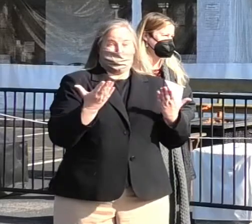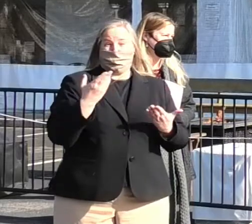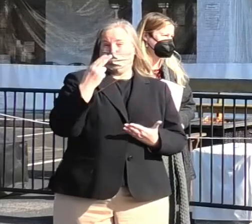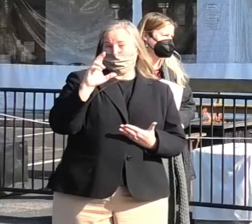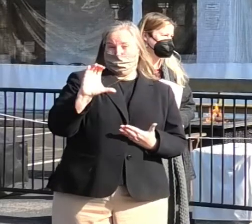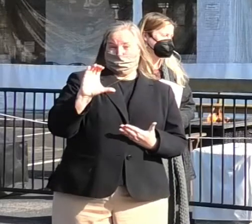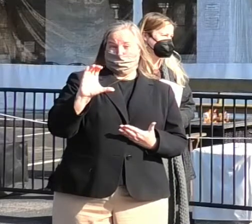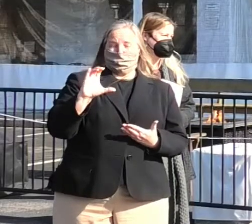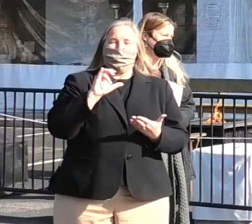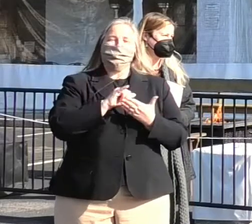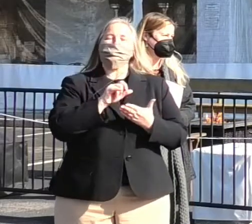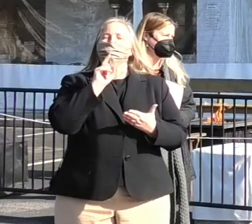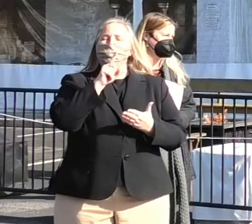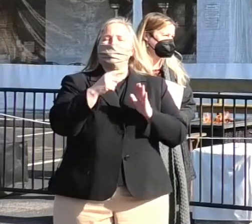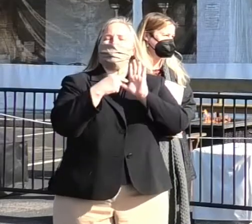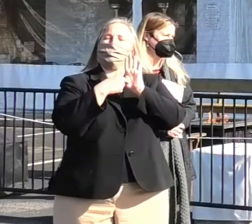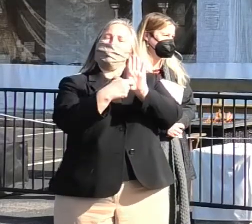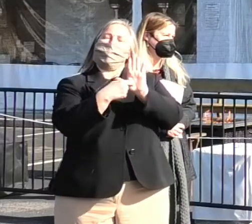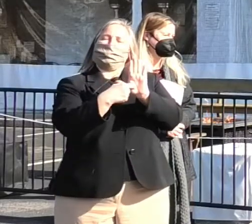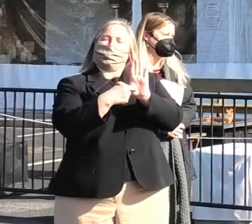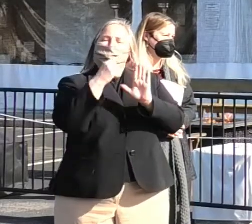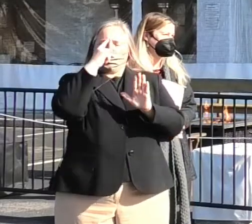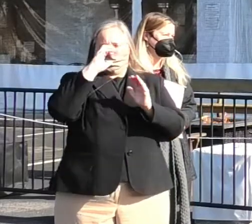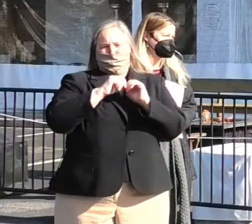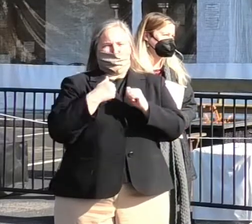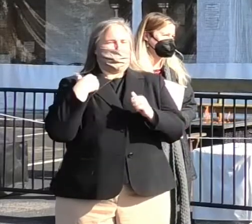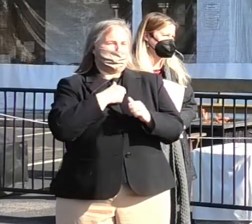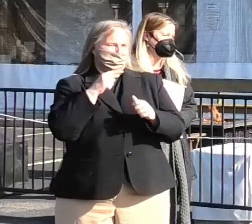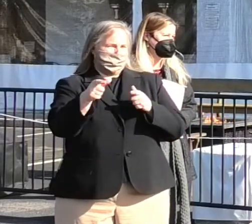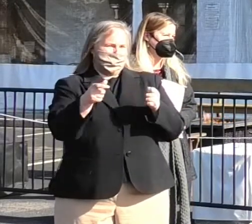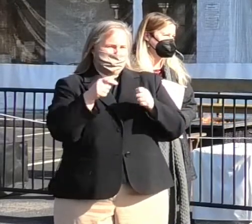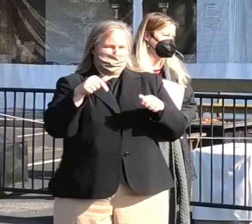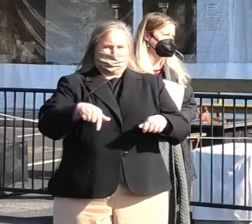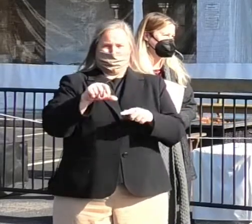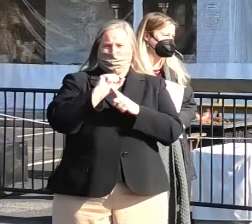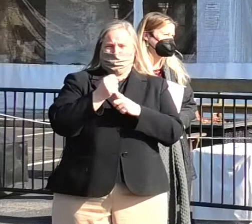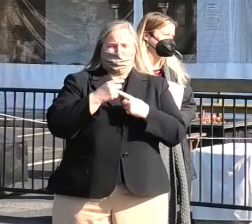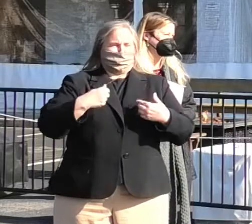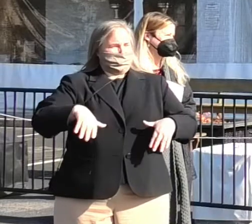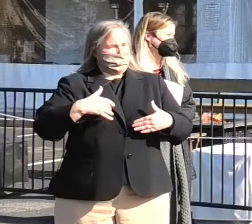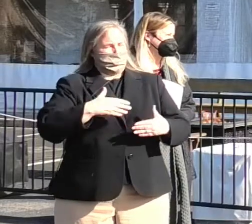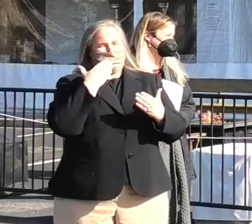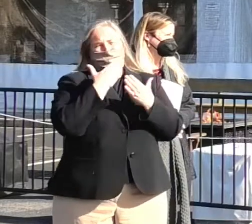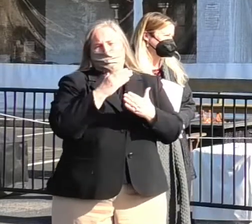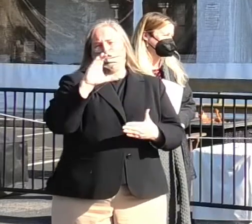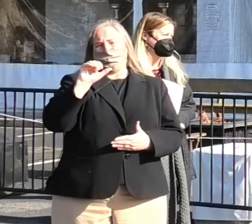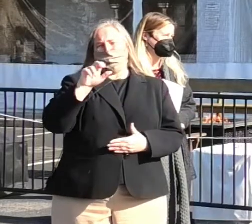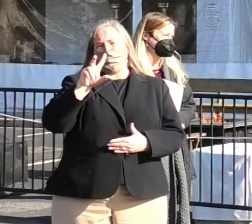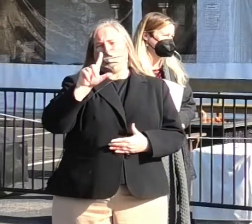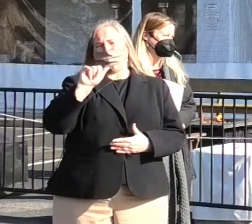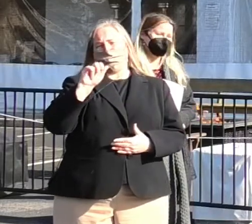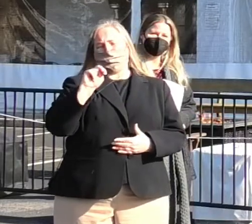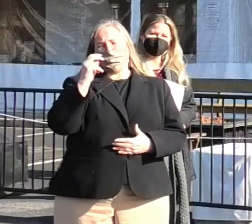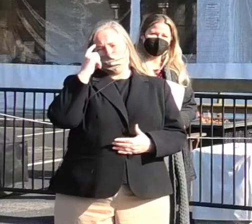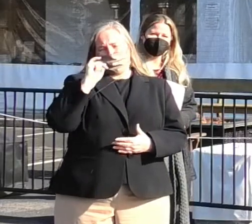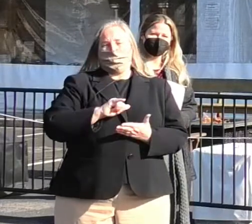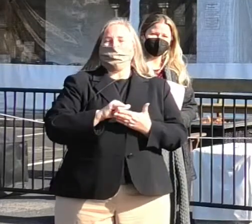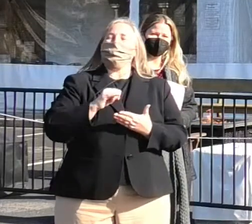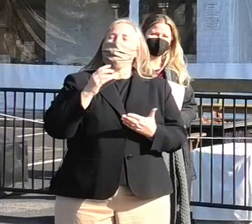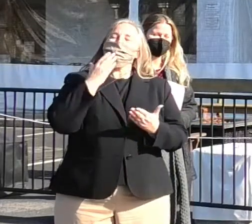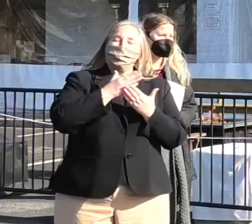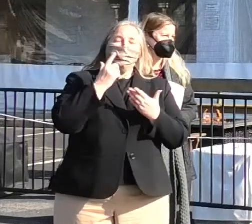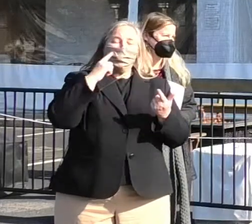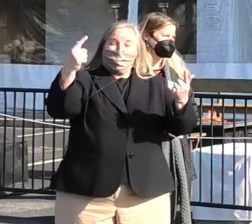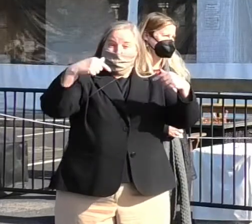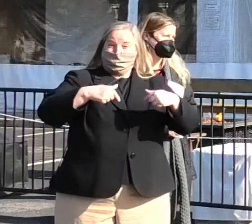the model for how we should be handling this situation. So thank you, Calvin, for that. Thank you all for coming out